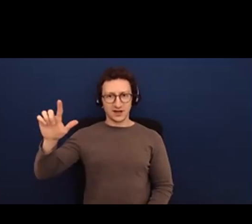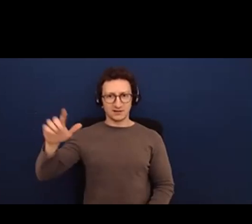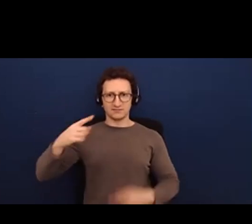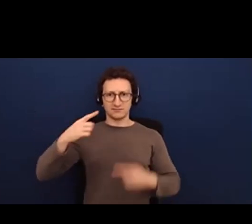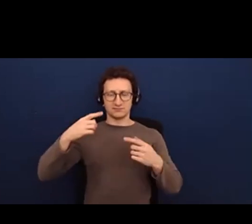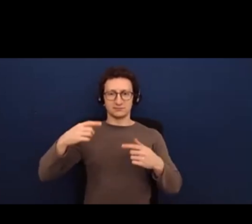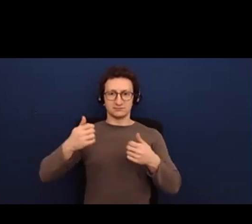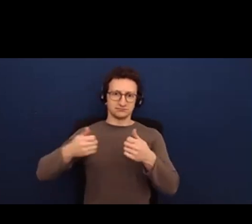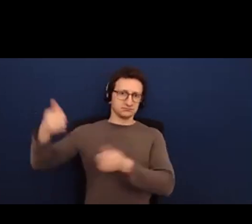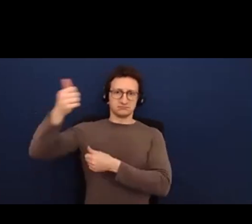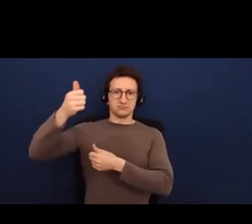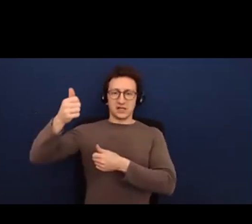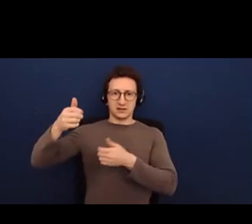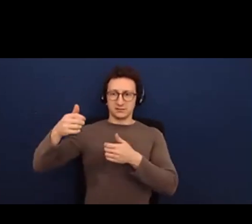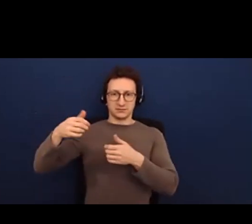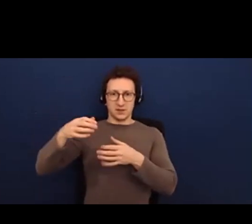each one has.